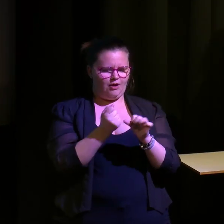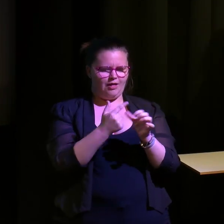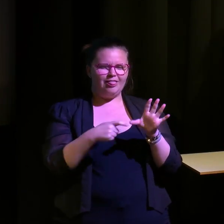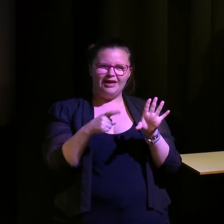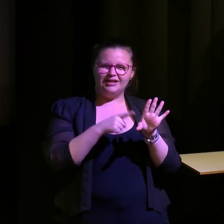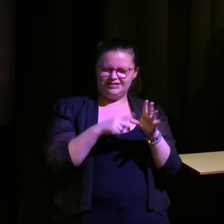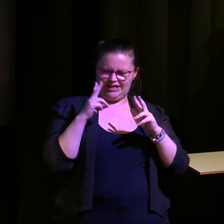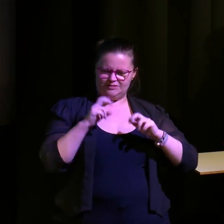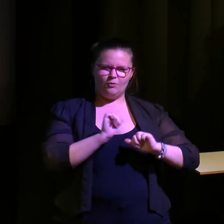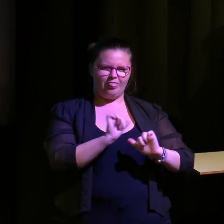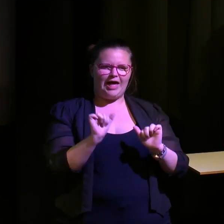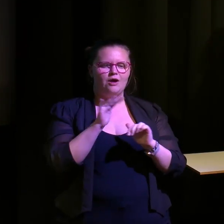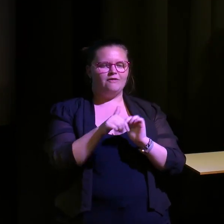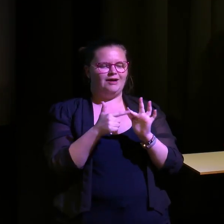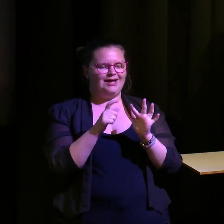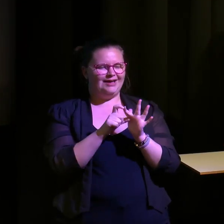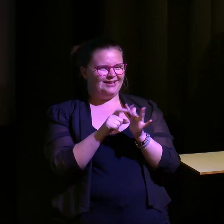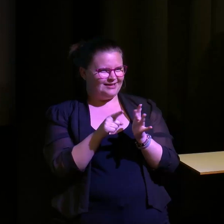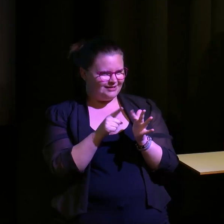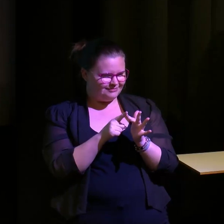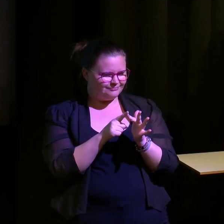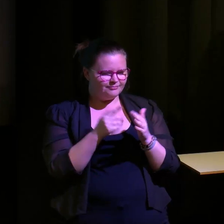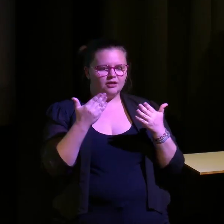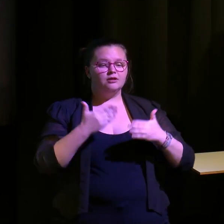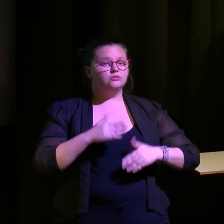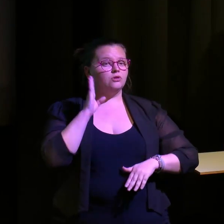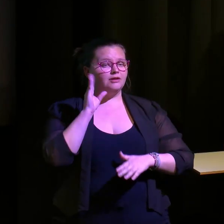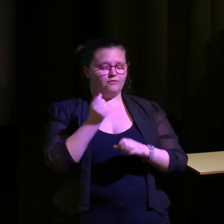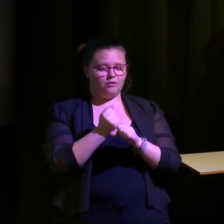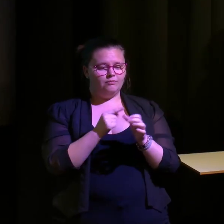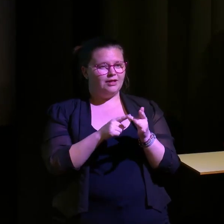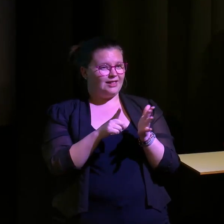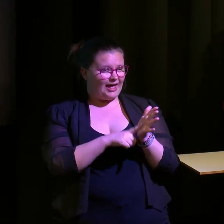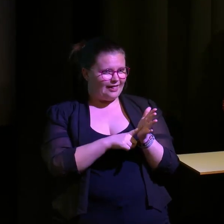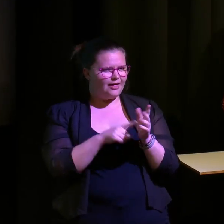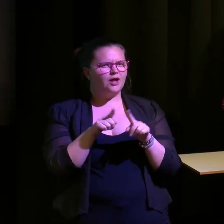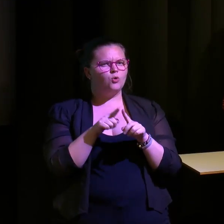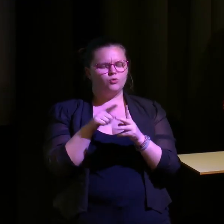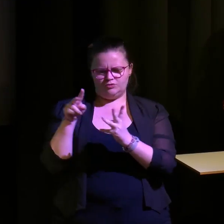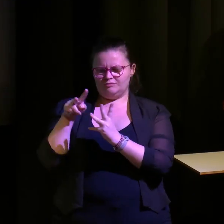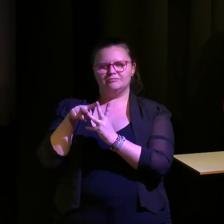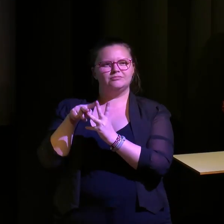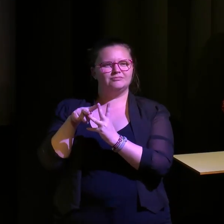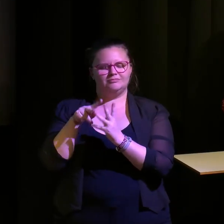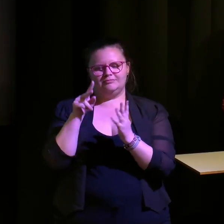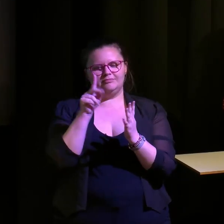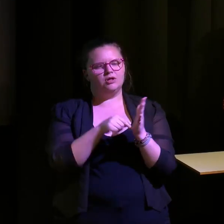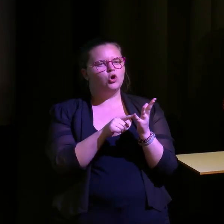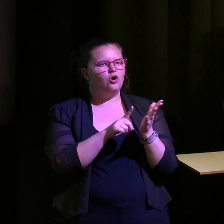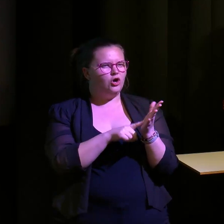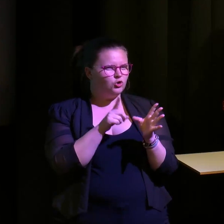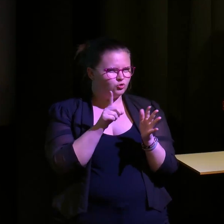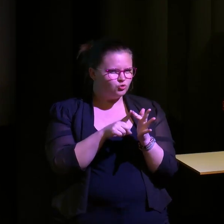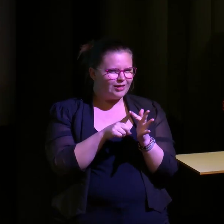will hear from Gail Mabo, Eddie's daughter, as well as contributing artists Judy and Katina, who will share their deep personal